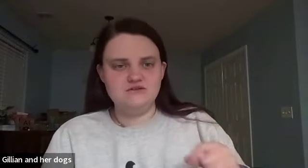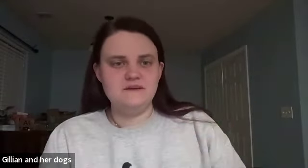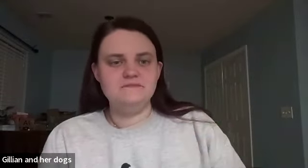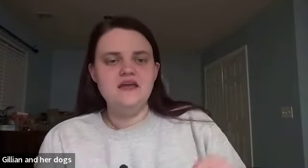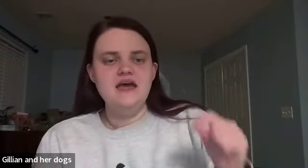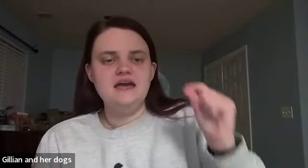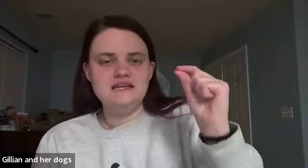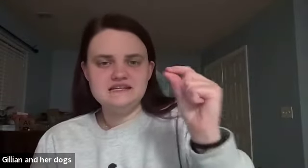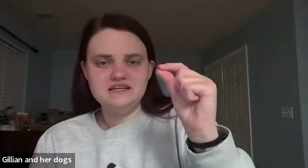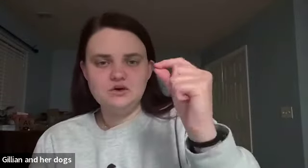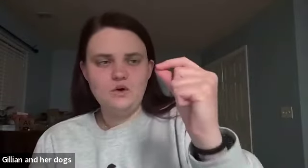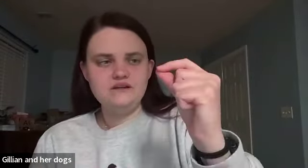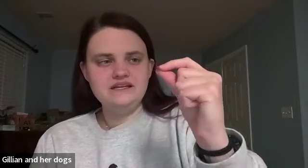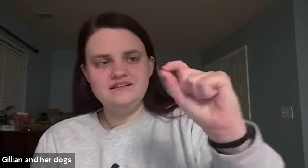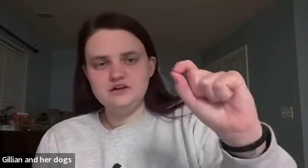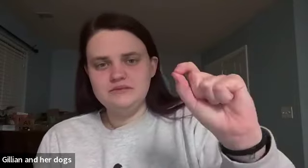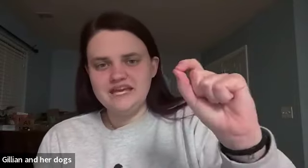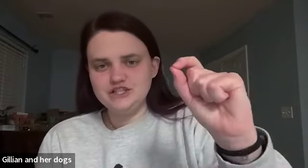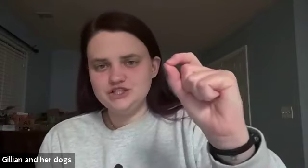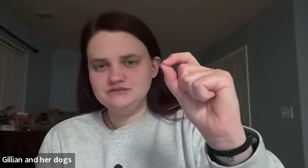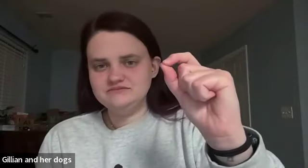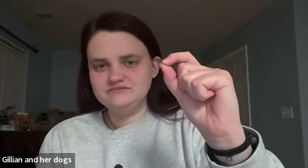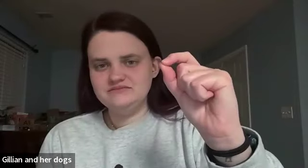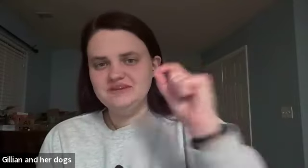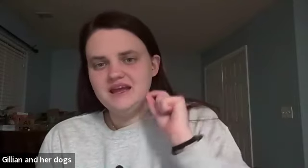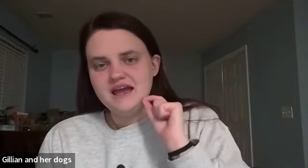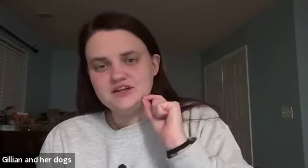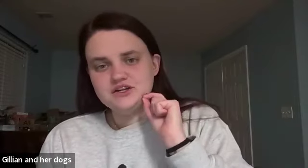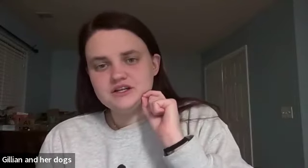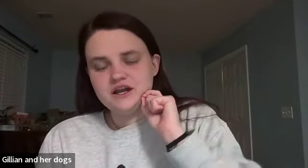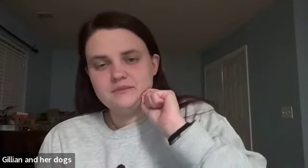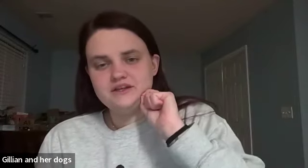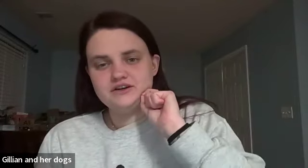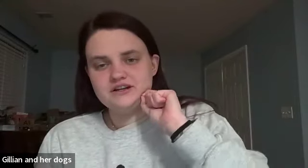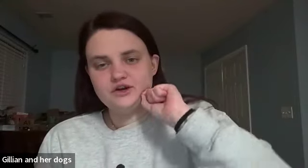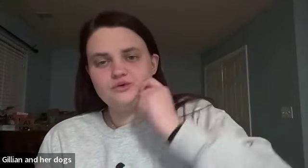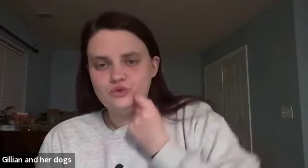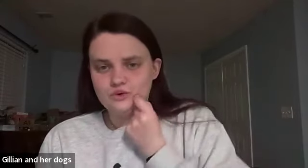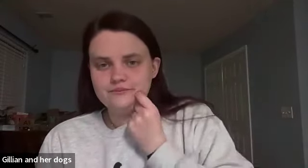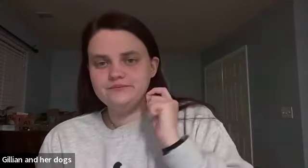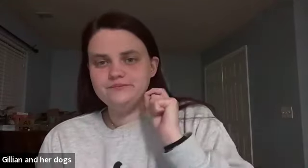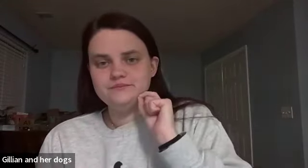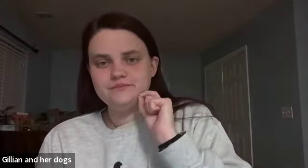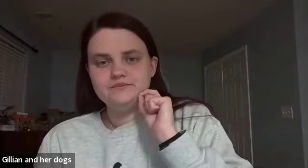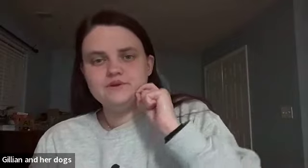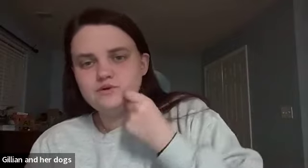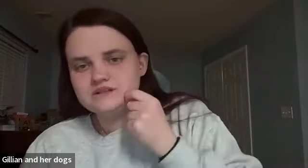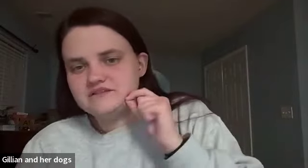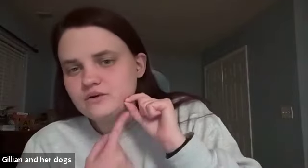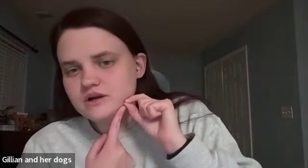sort of thing. And it's like you're holding a little pinch and you're going to come and you're going to go cool. Cool. It's like the corner